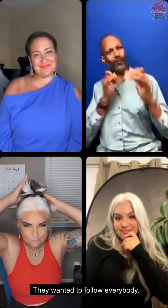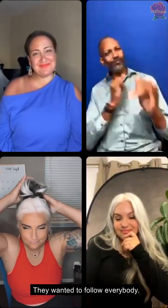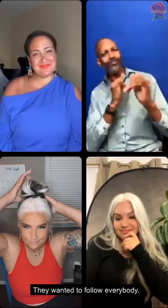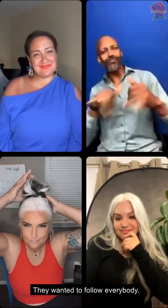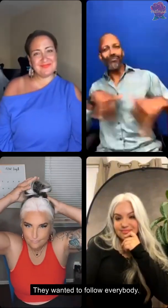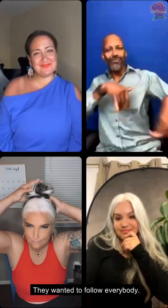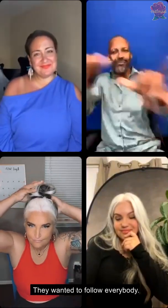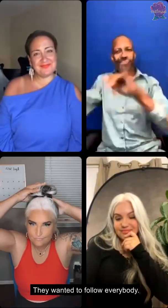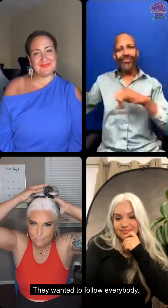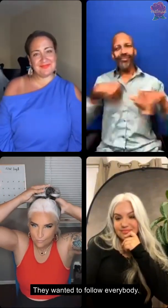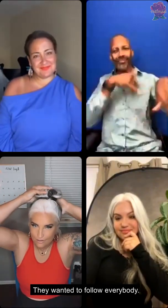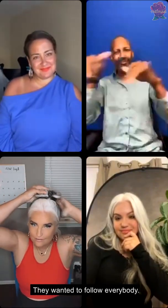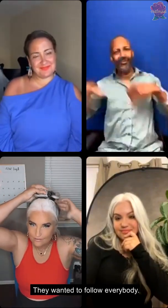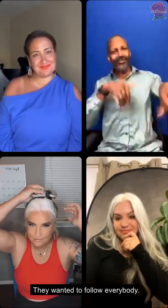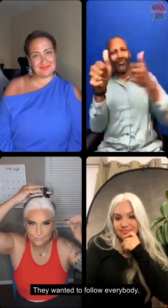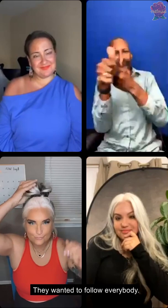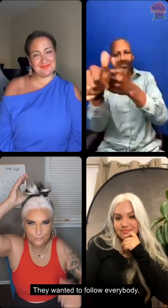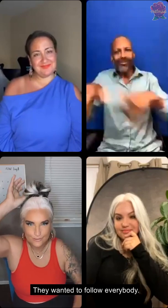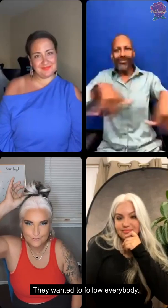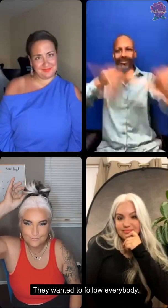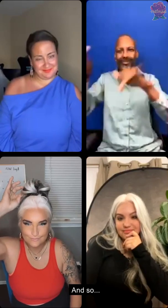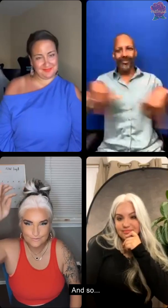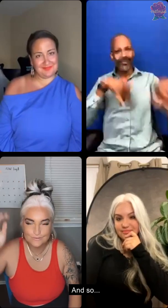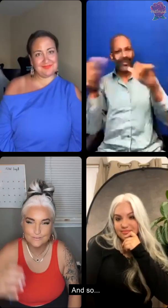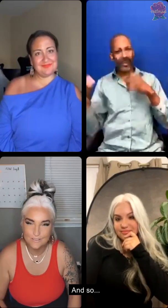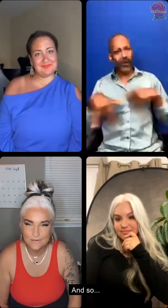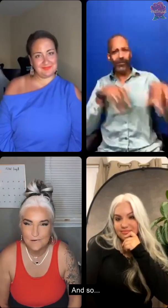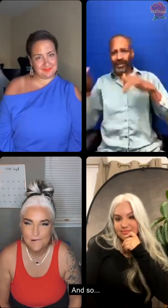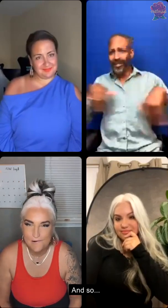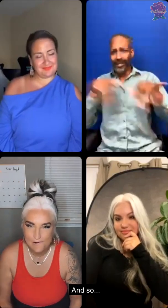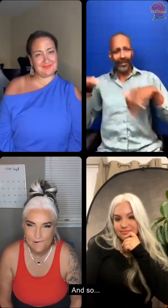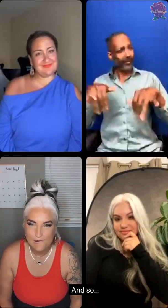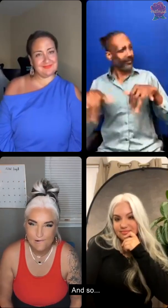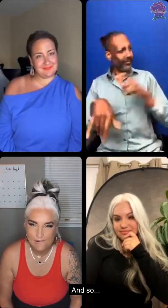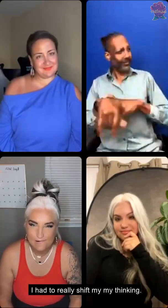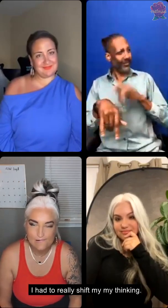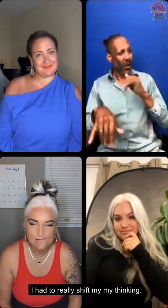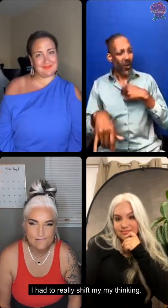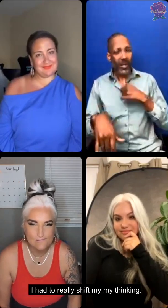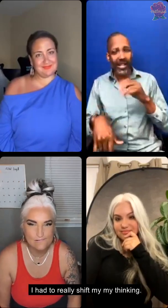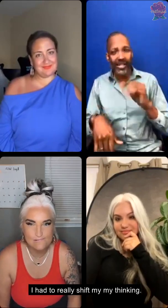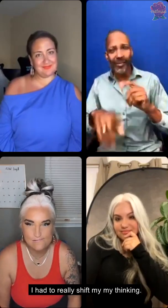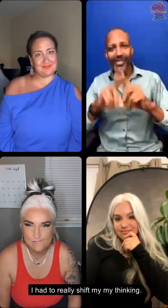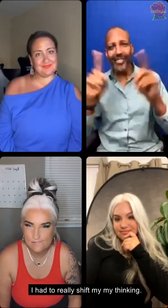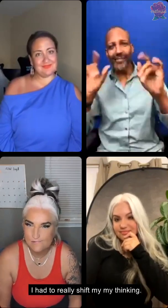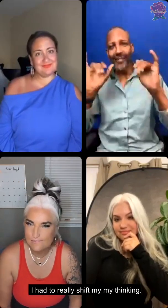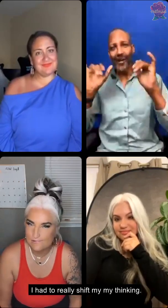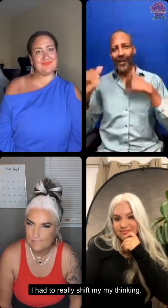to be like everybody. They wanted to follow everybody. And so